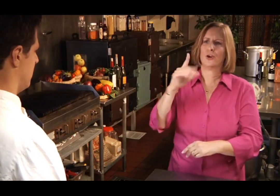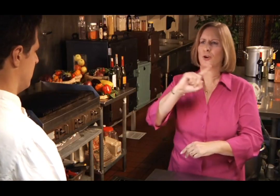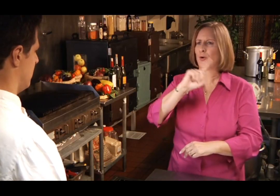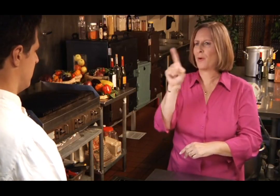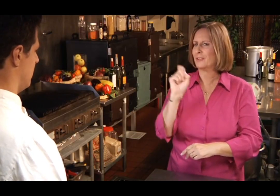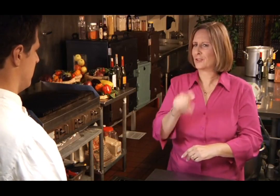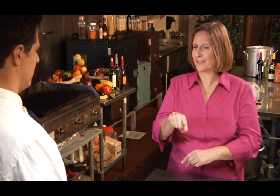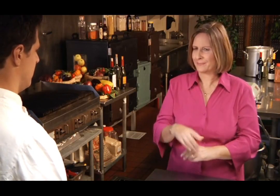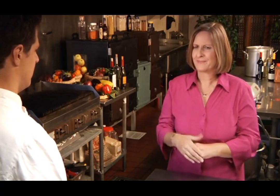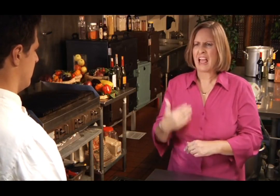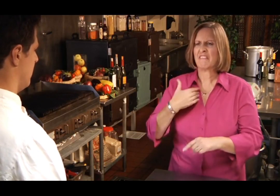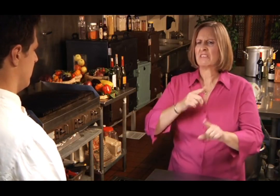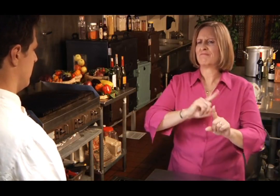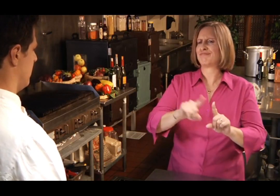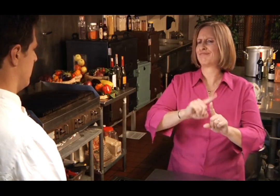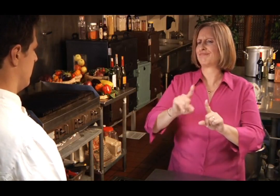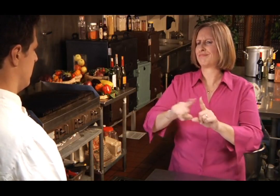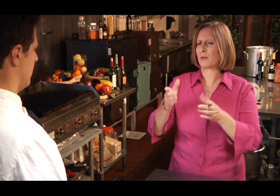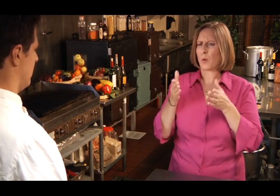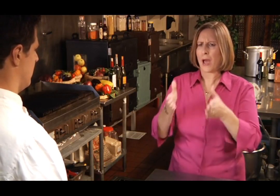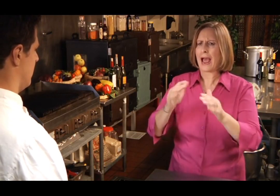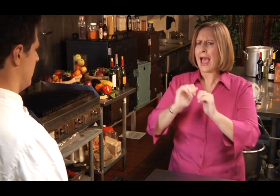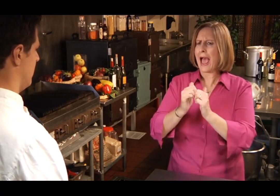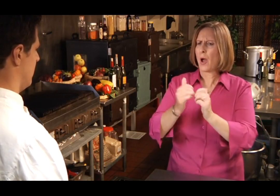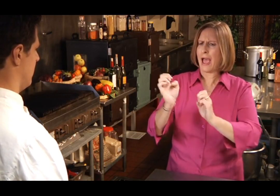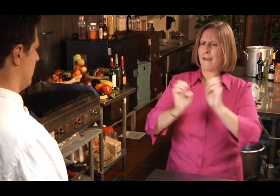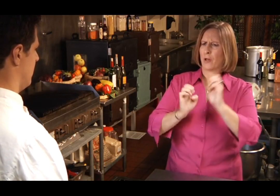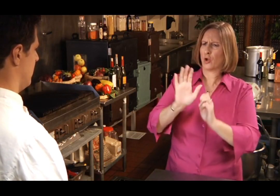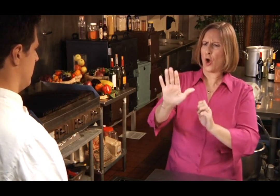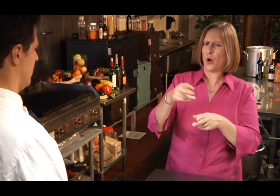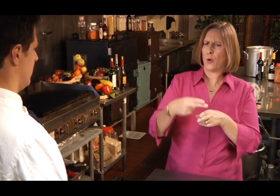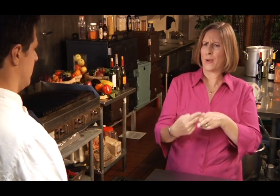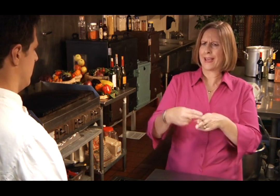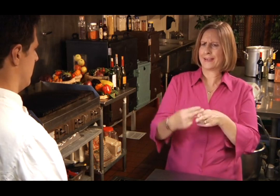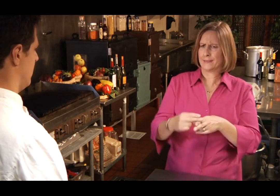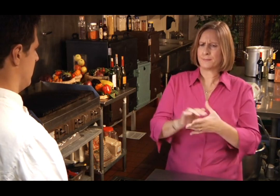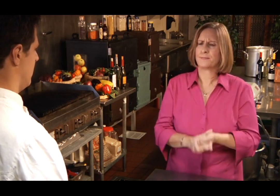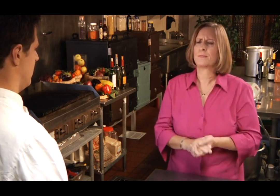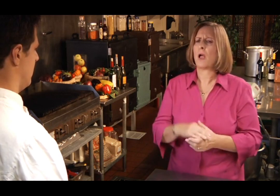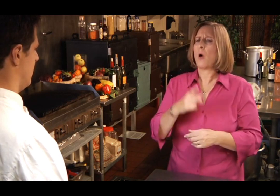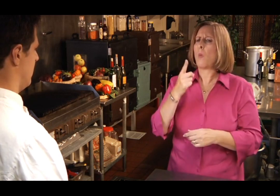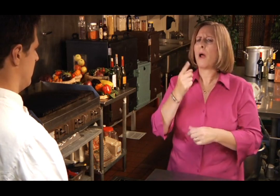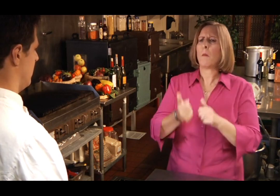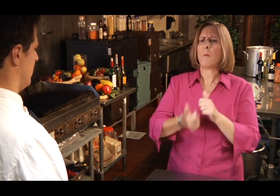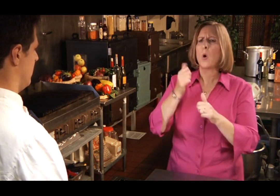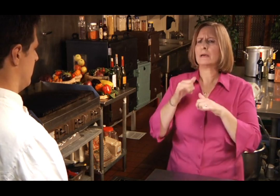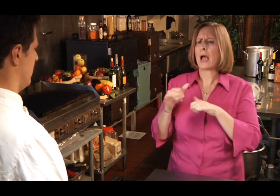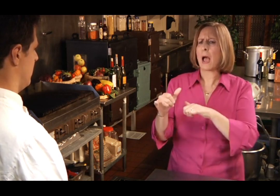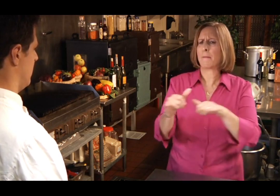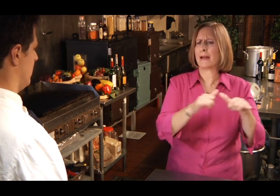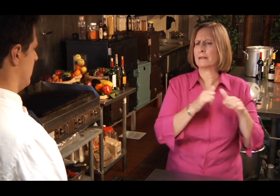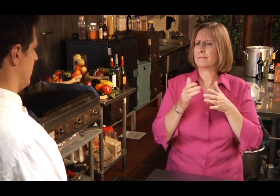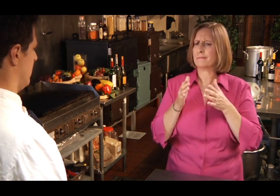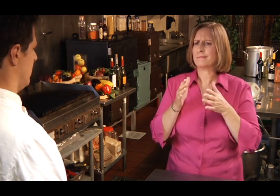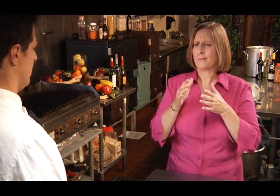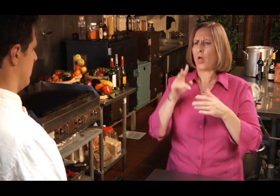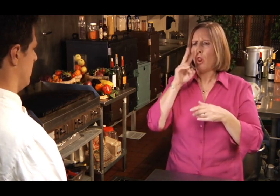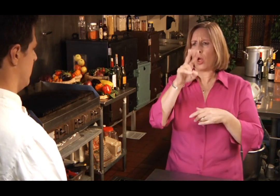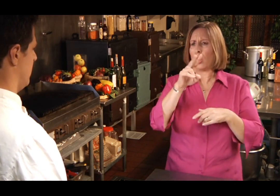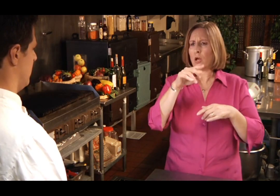That's an excellent question. There are several ways to evaluate your weight. One of the most commonly used methods is to look